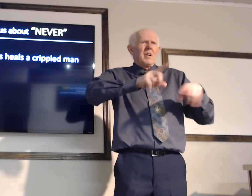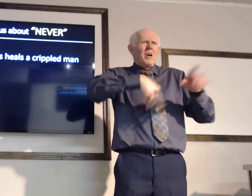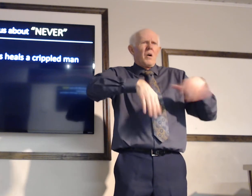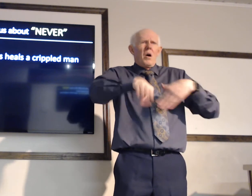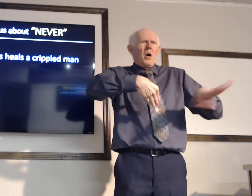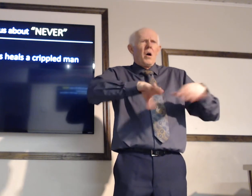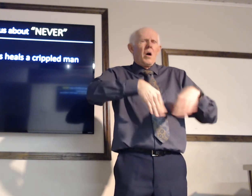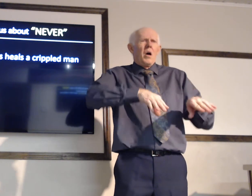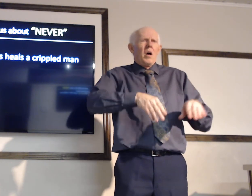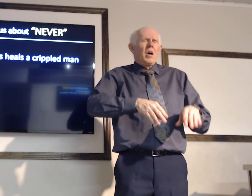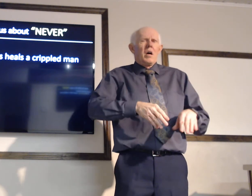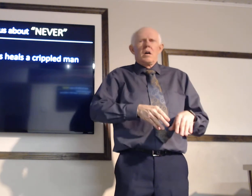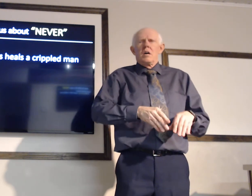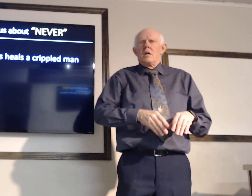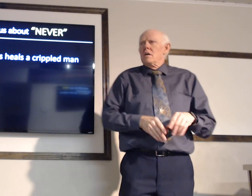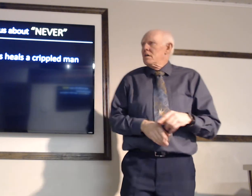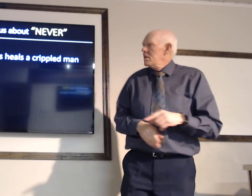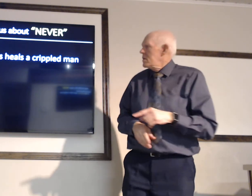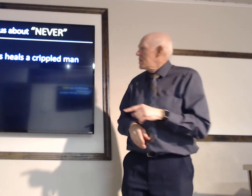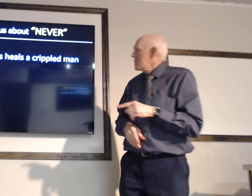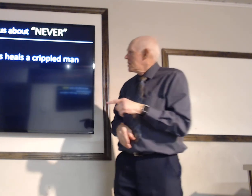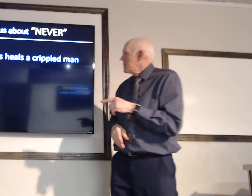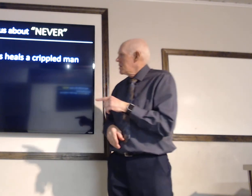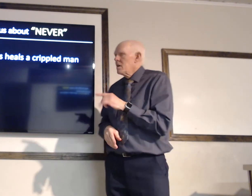He was paralyzed and couldn't walk.